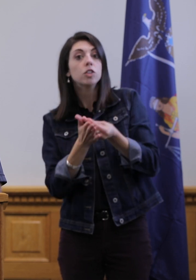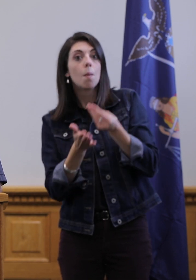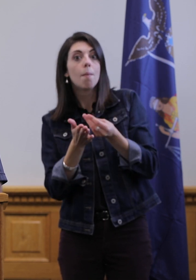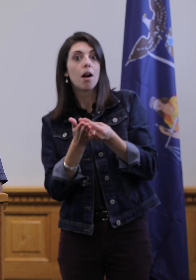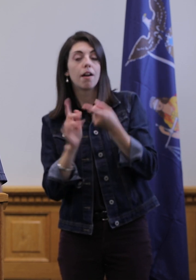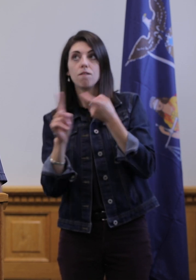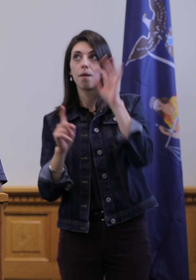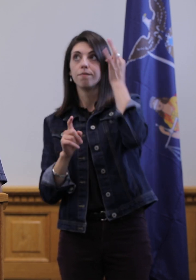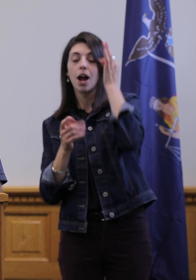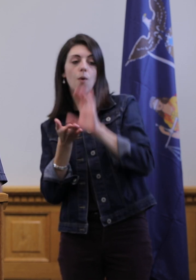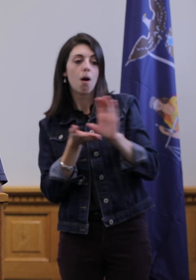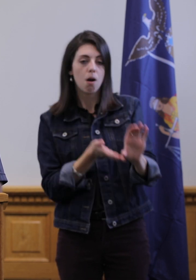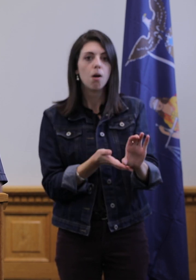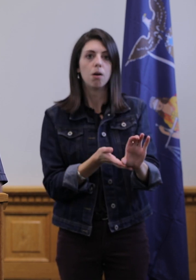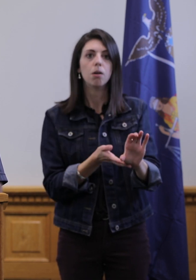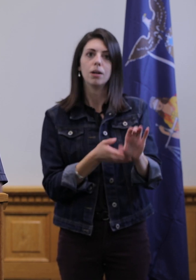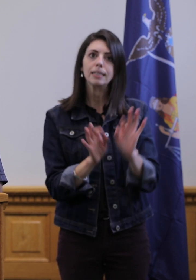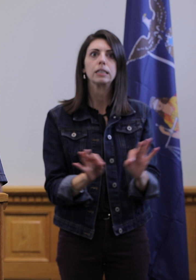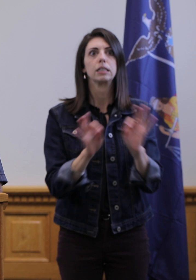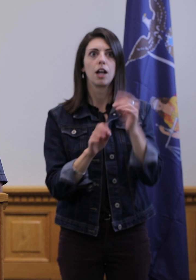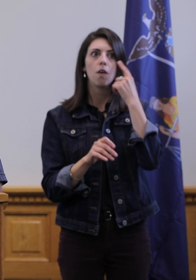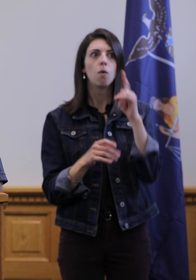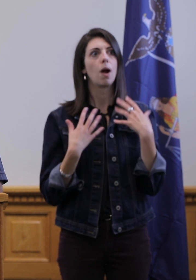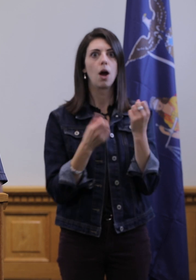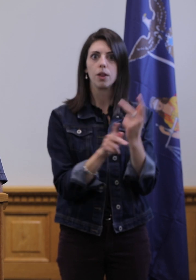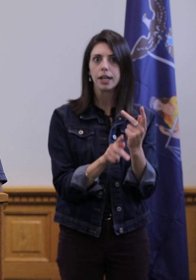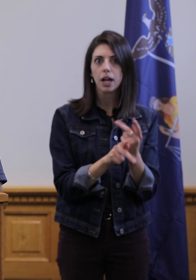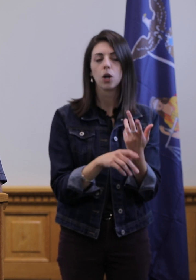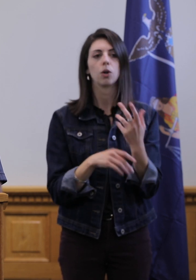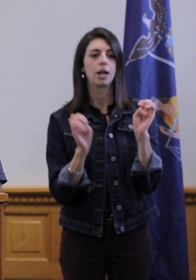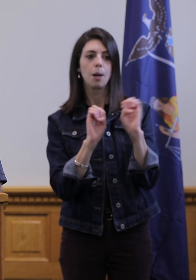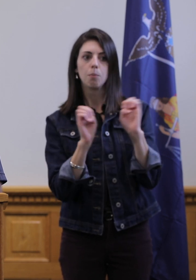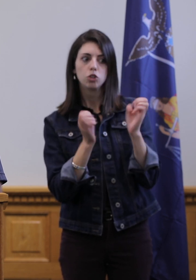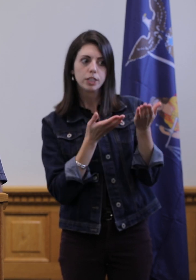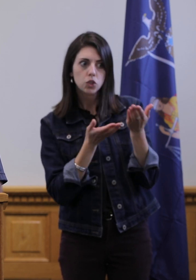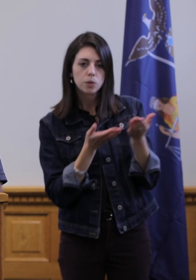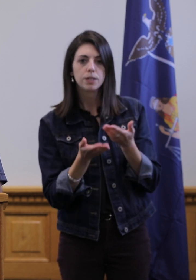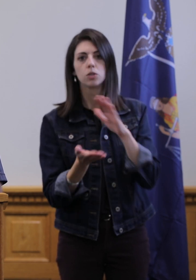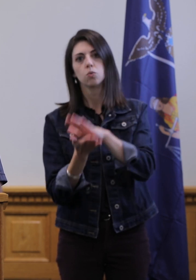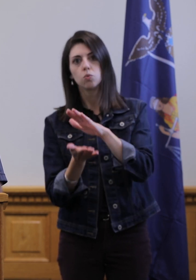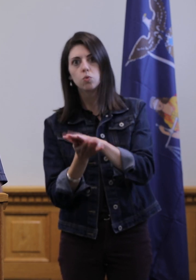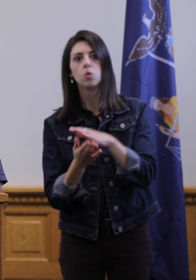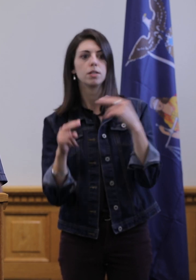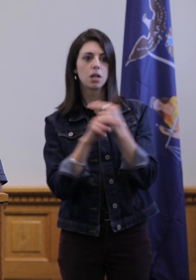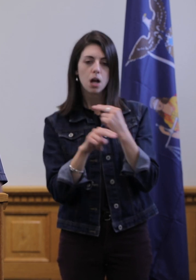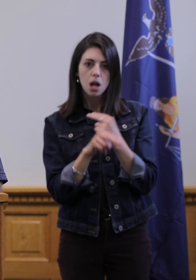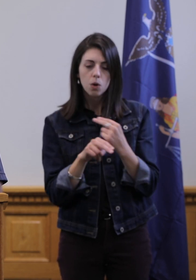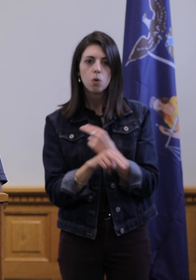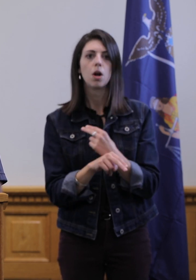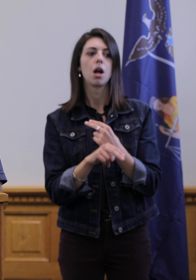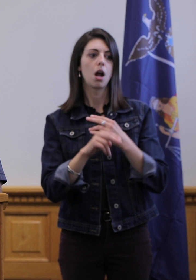years. It's critical to programs and services like healthcare, emergency services, schools, highway construction and